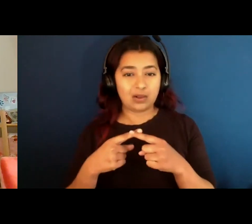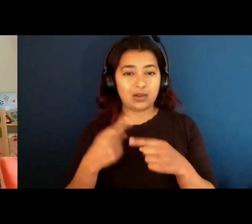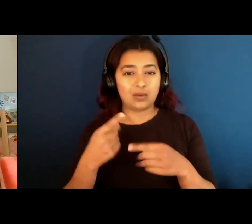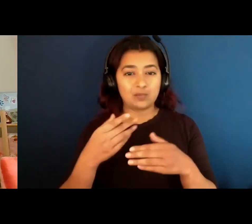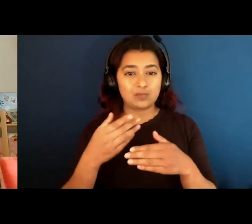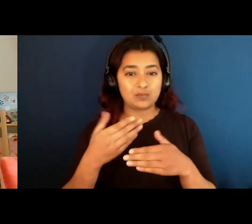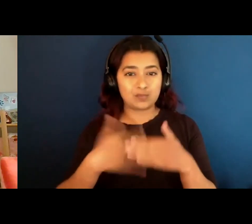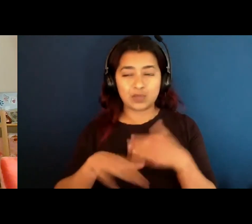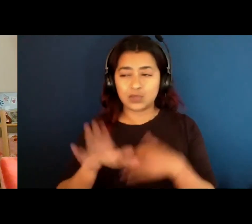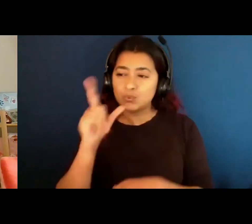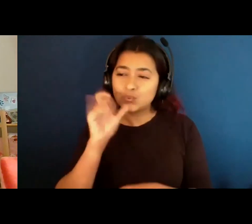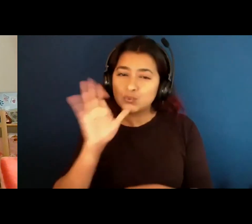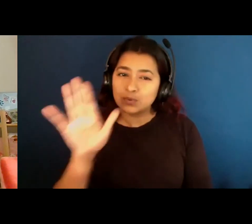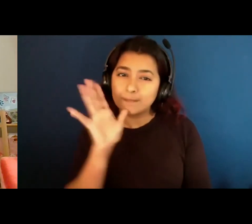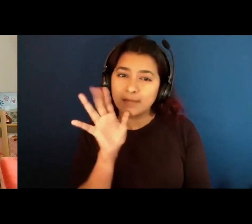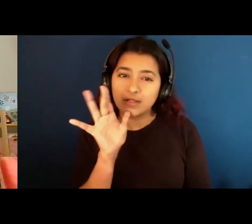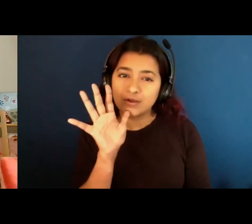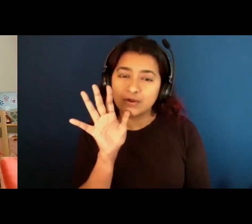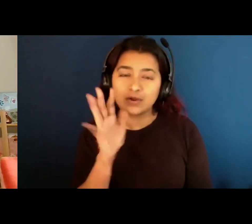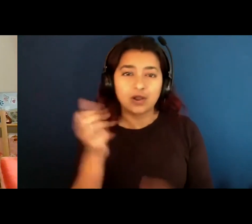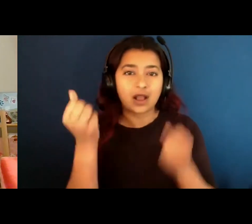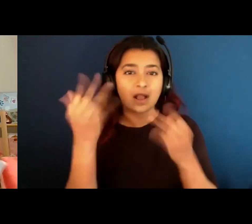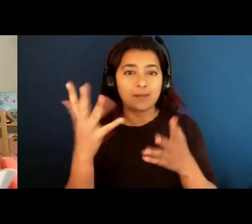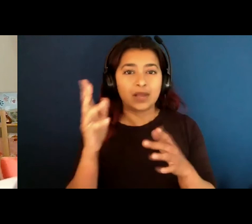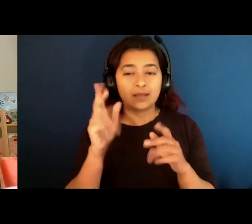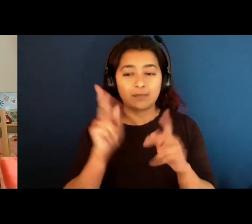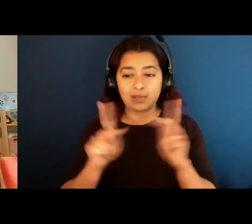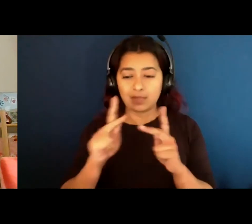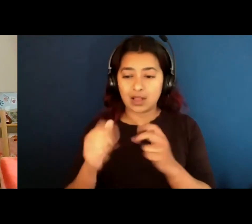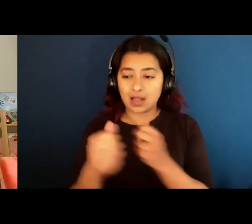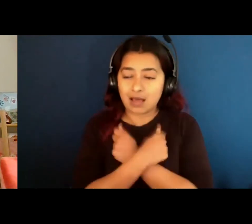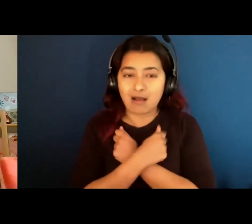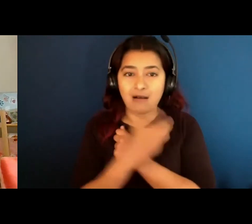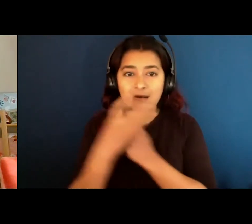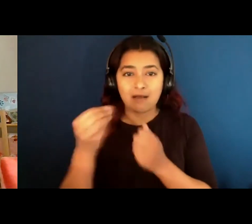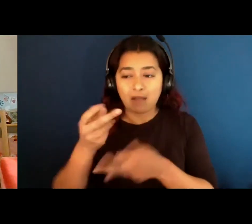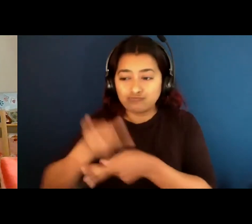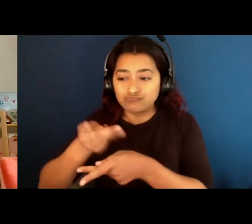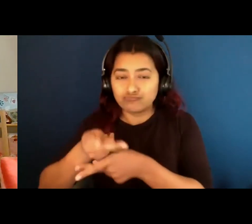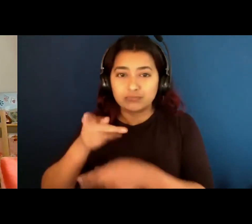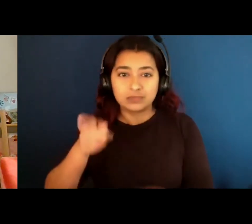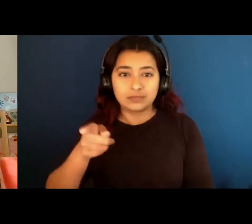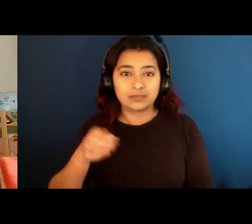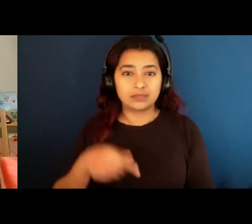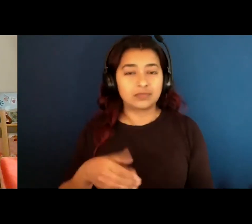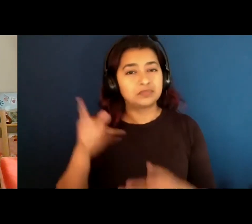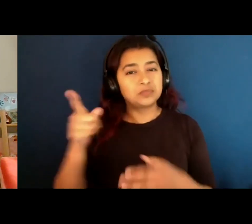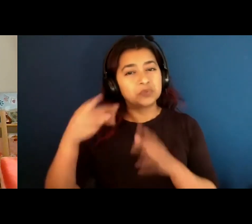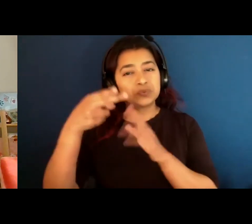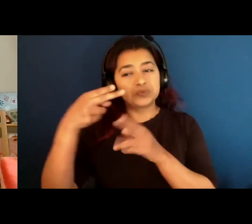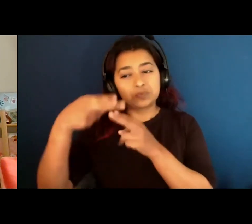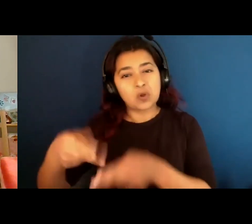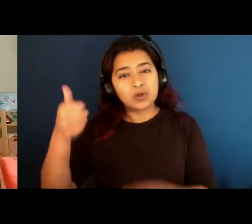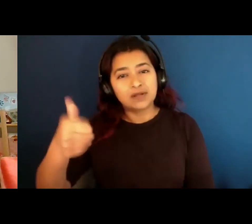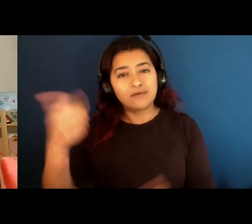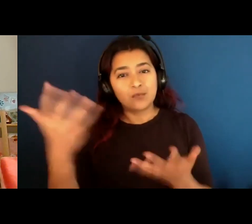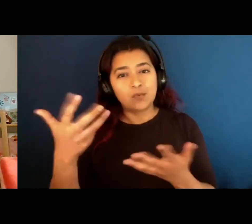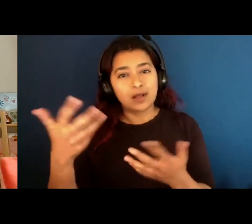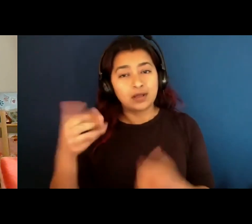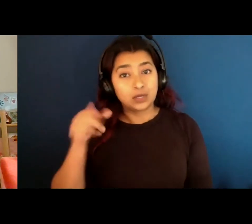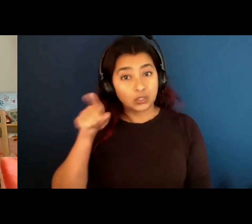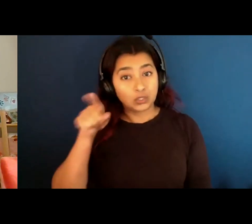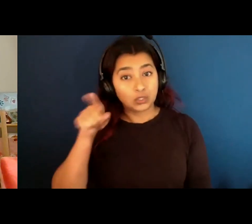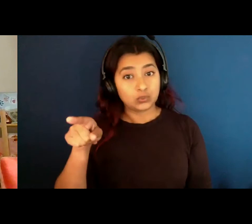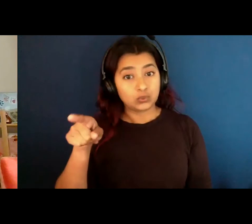your mother? How many people loved and raised you? What did you call yourself? Was it you that birthed